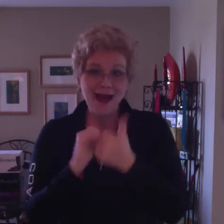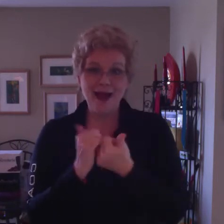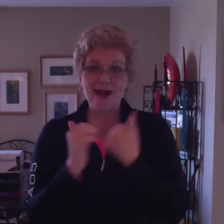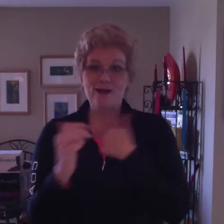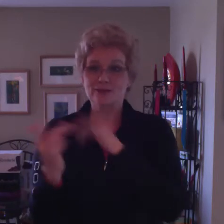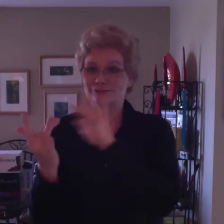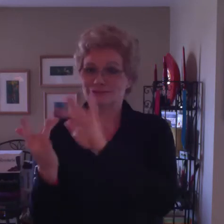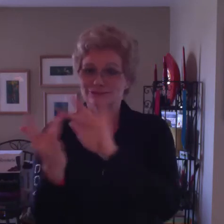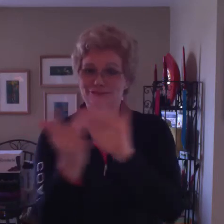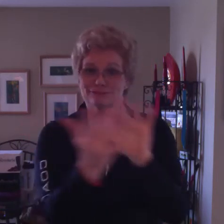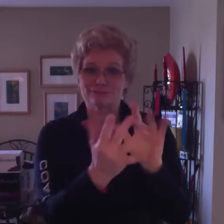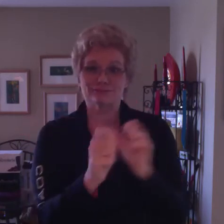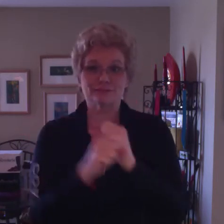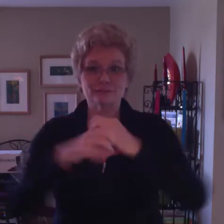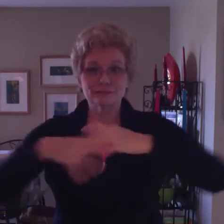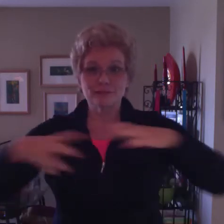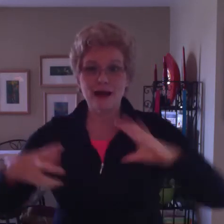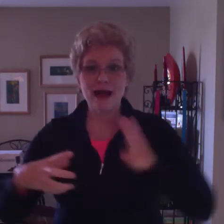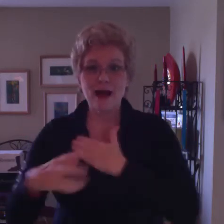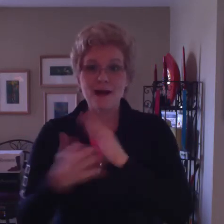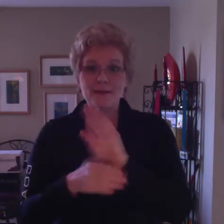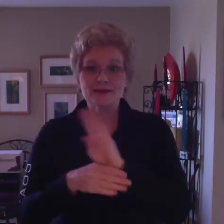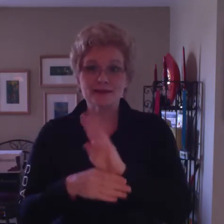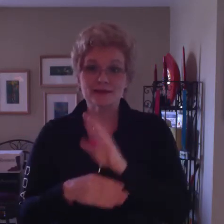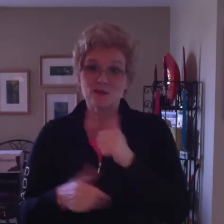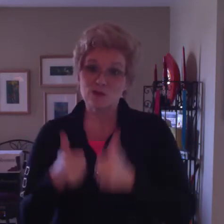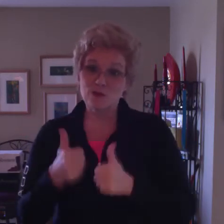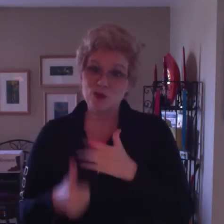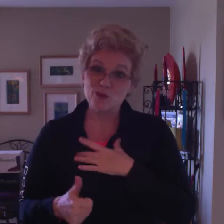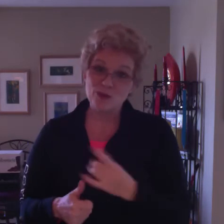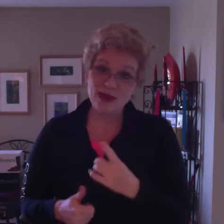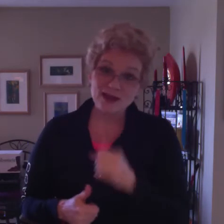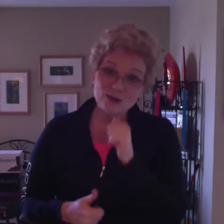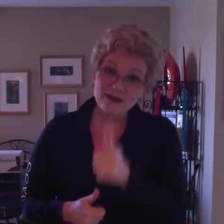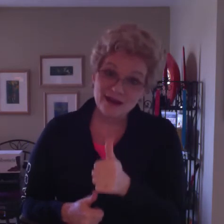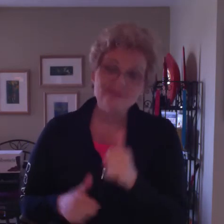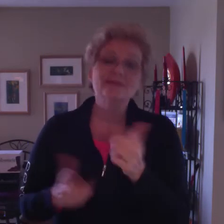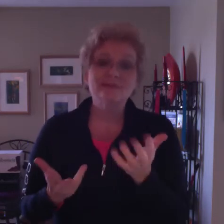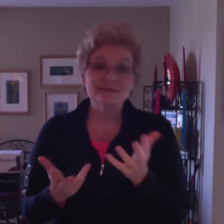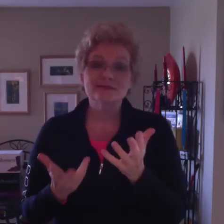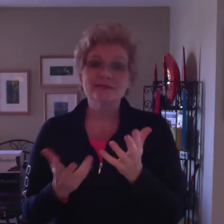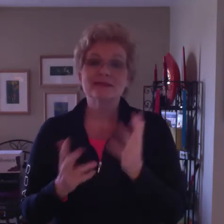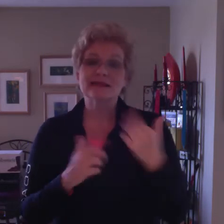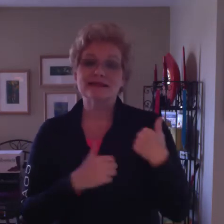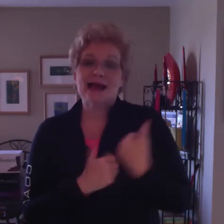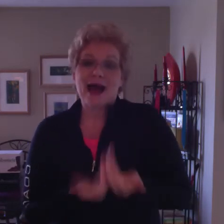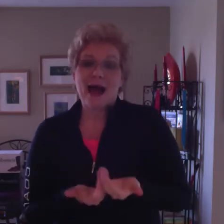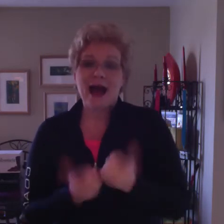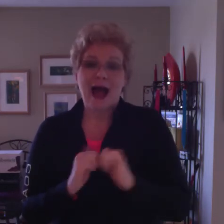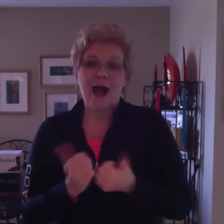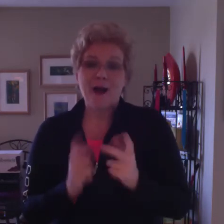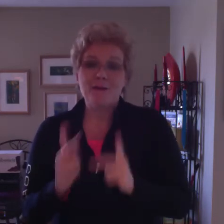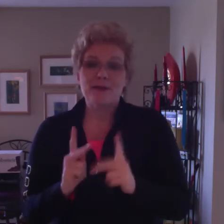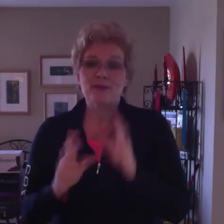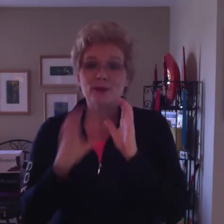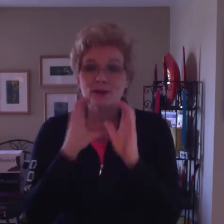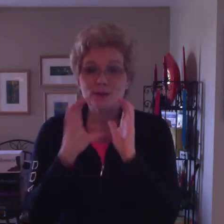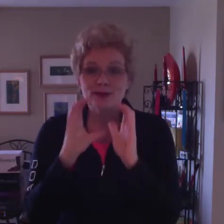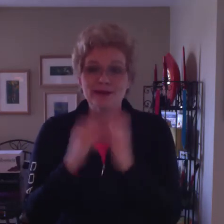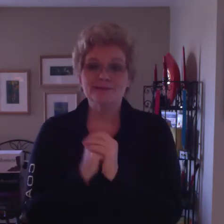grown. Whether you like Facebook or not, it's the way everybody communicates. And I am on Facebook for